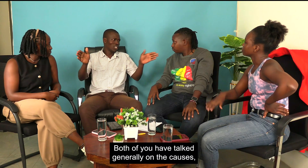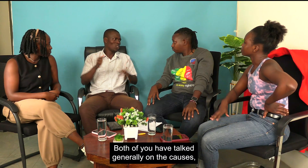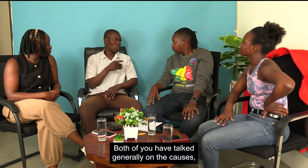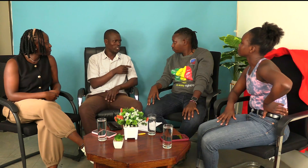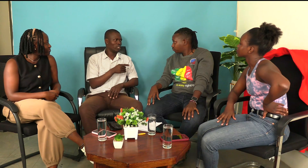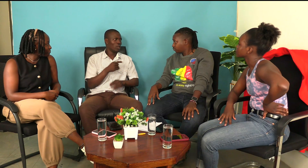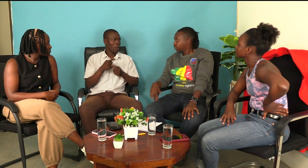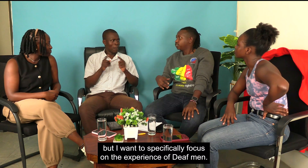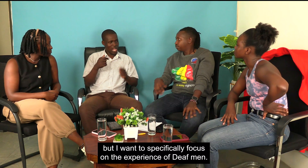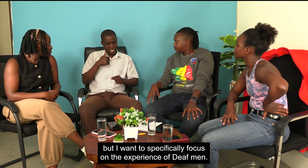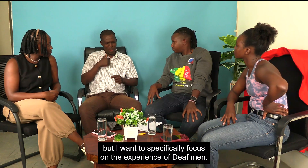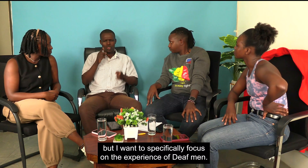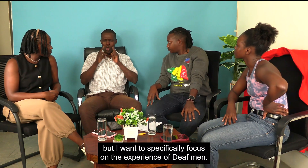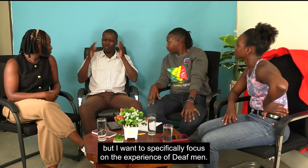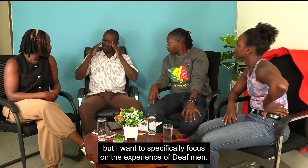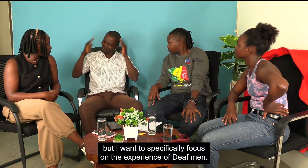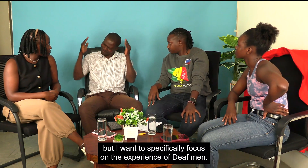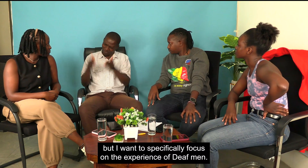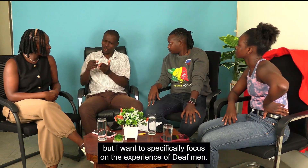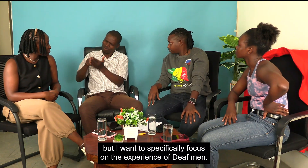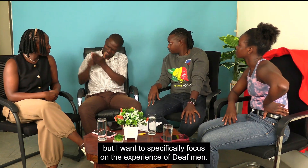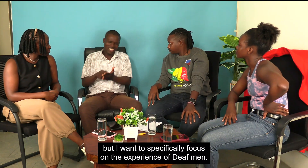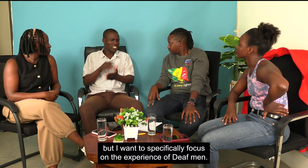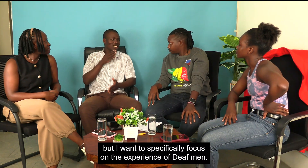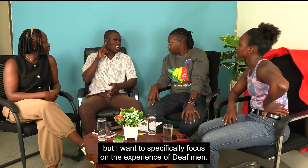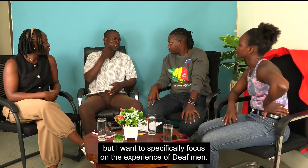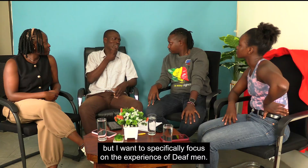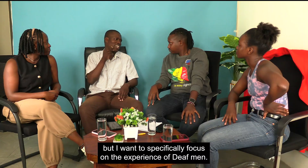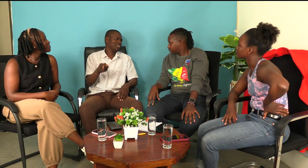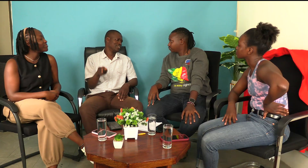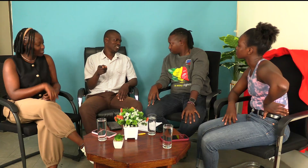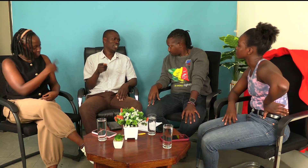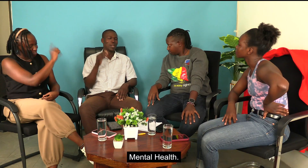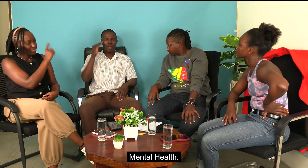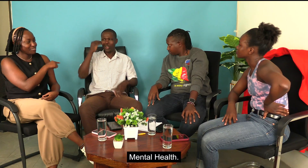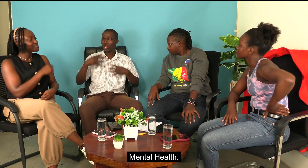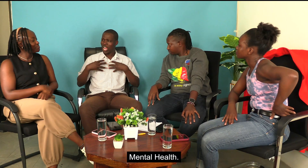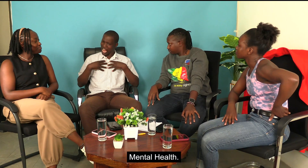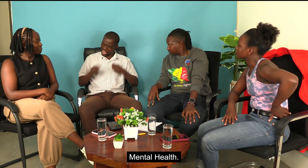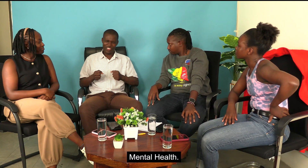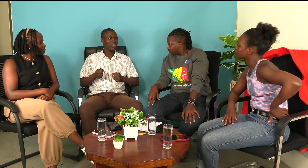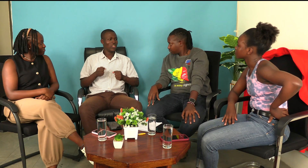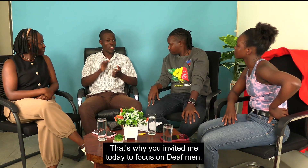You've talked about generally, but I'm focusing it more on deaf men. Yeah. Mental